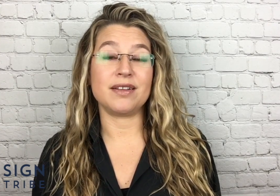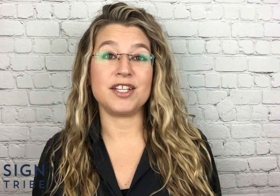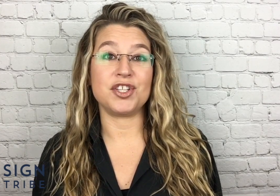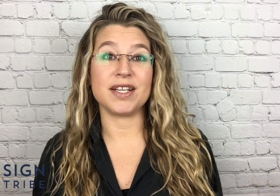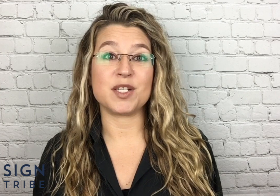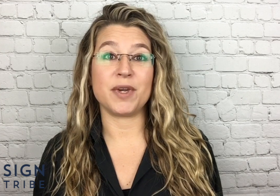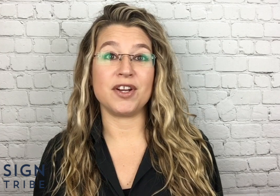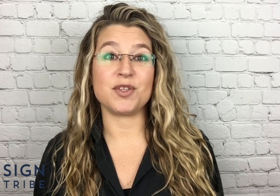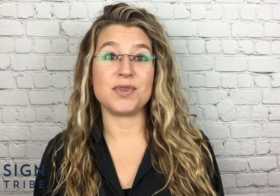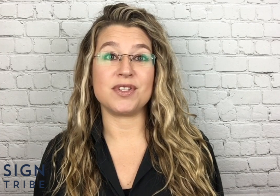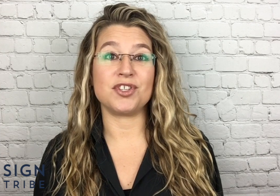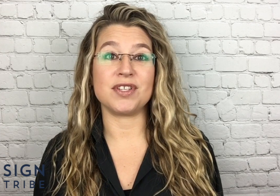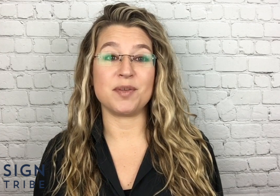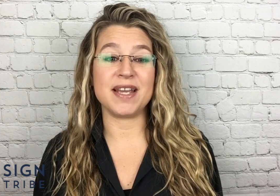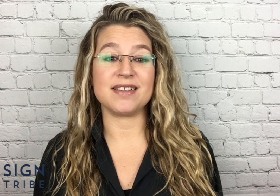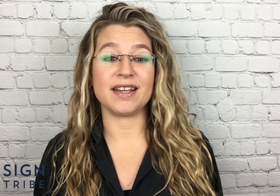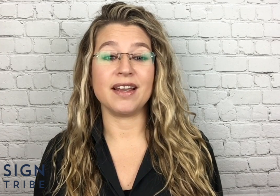teaching experience was just amazing.